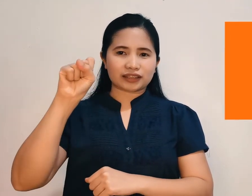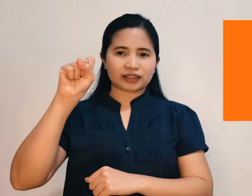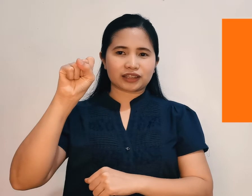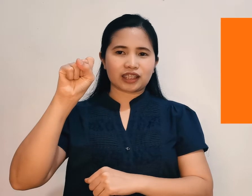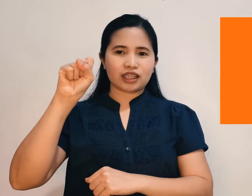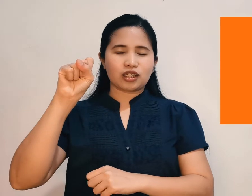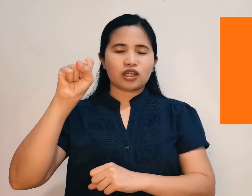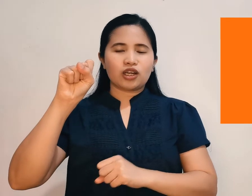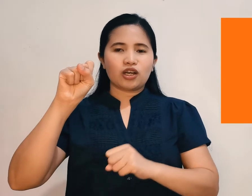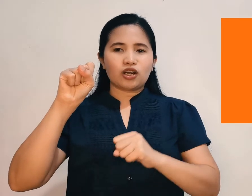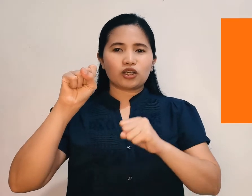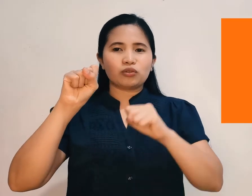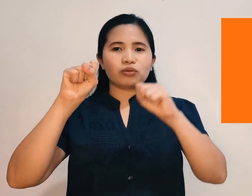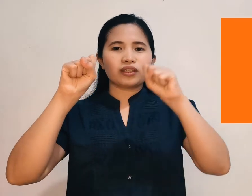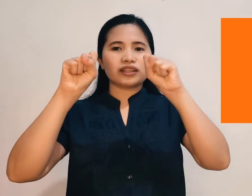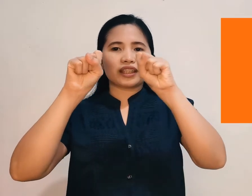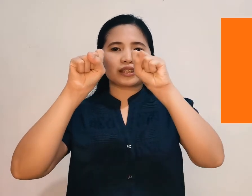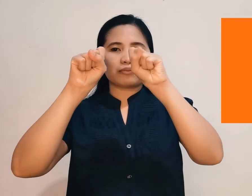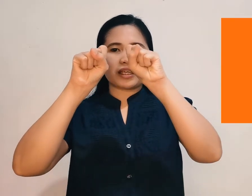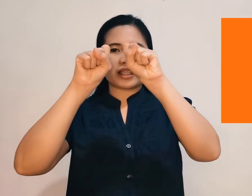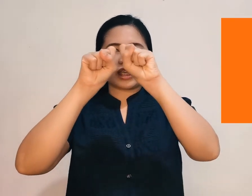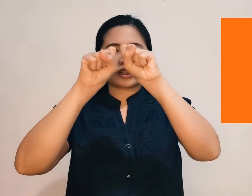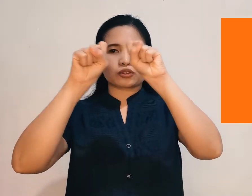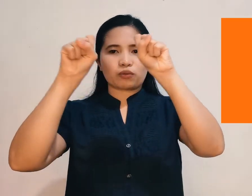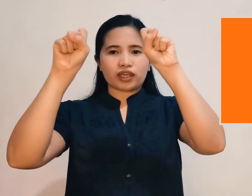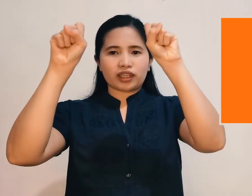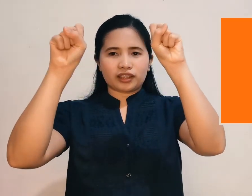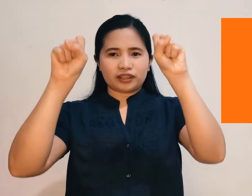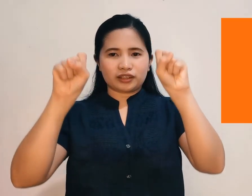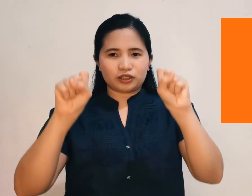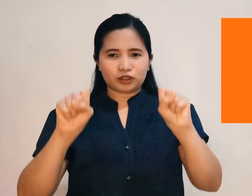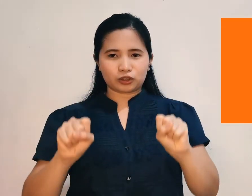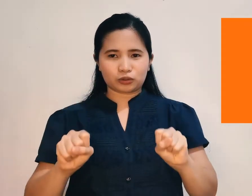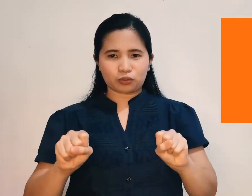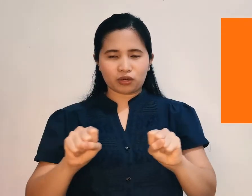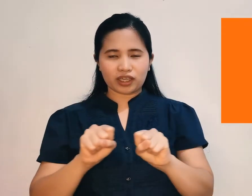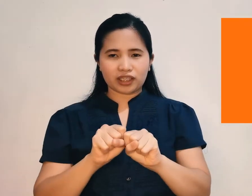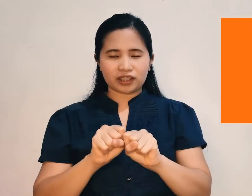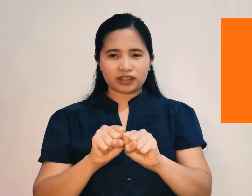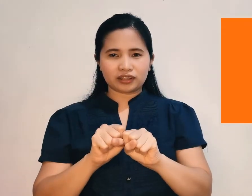S. Okay, we will just make a square. Square.